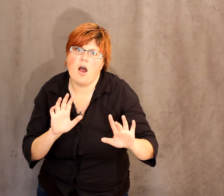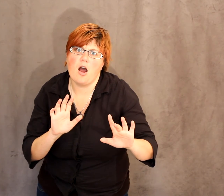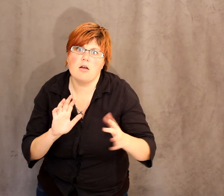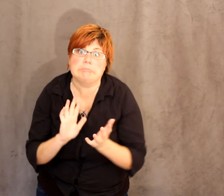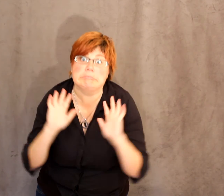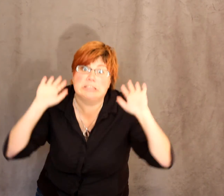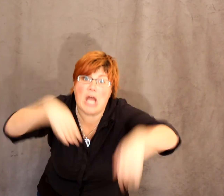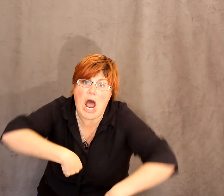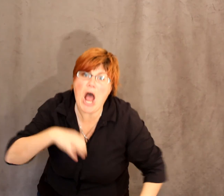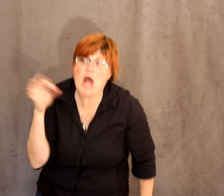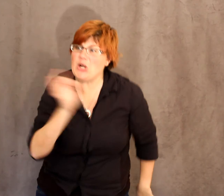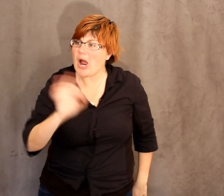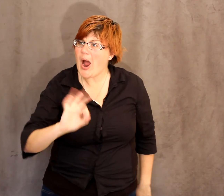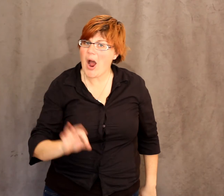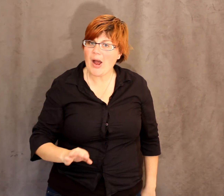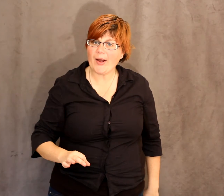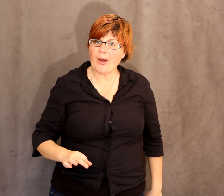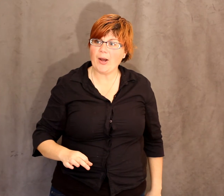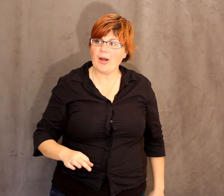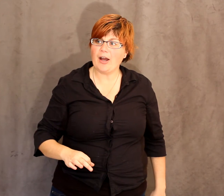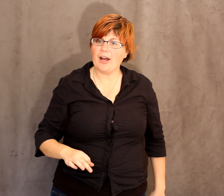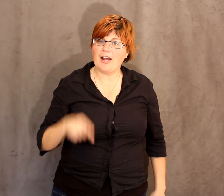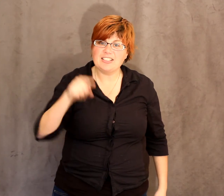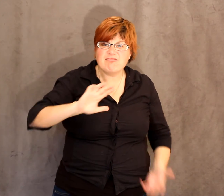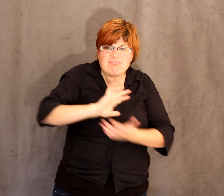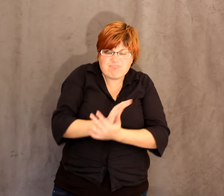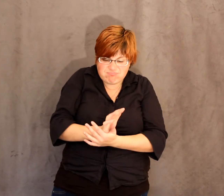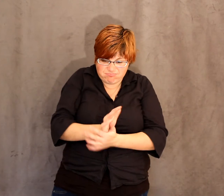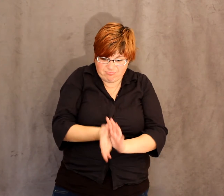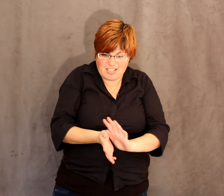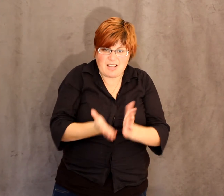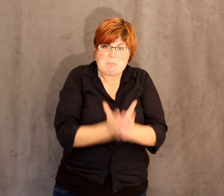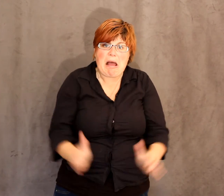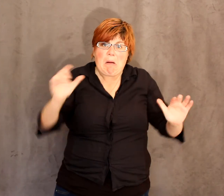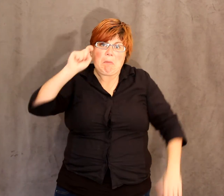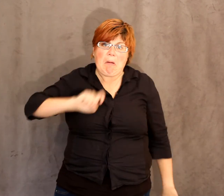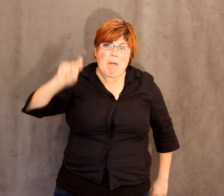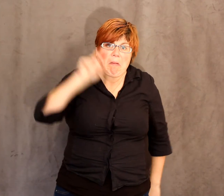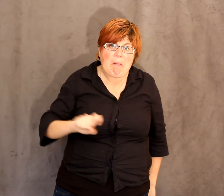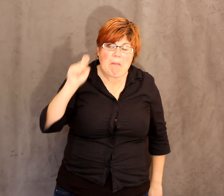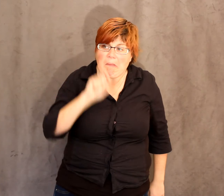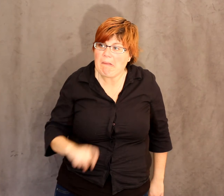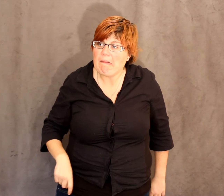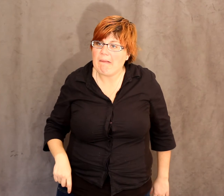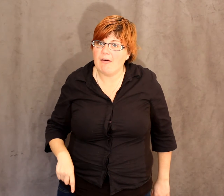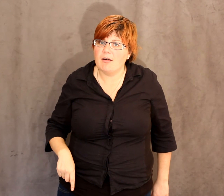Oh, no! Pete stepped in a bucket of water. And all the